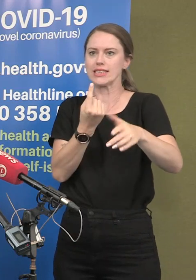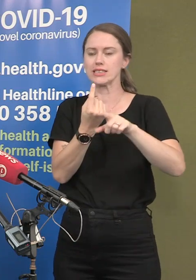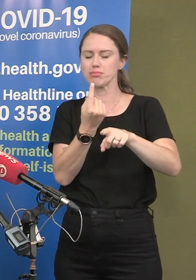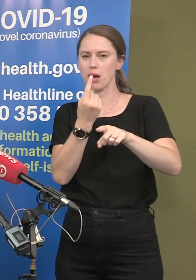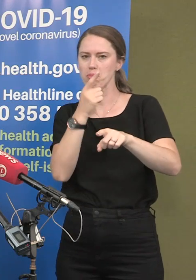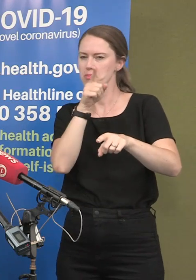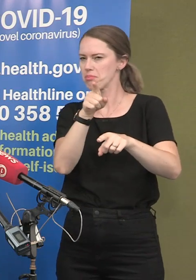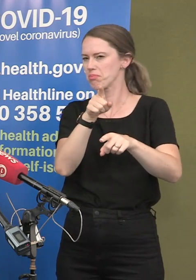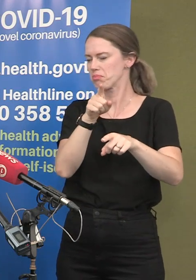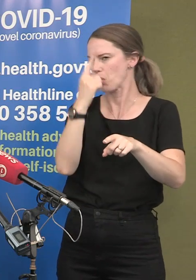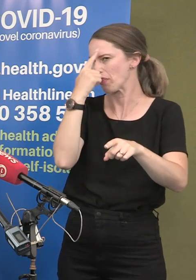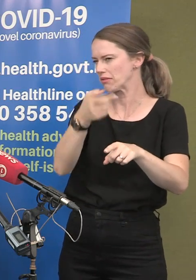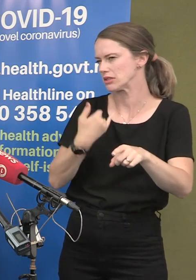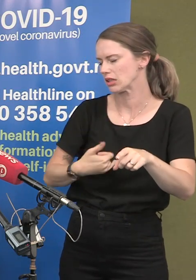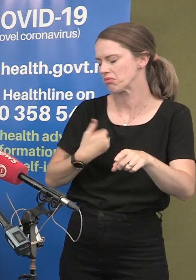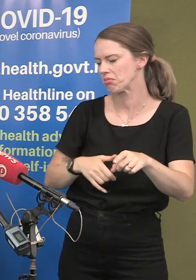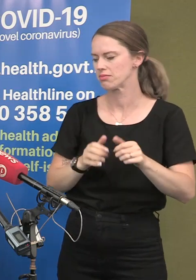that individual either.